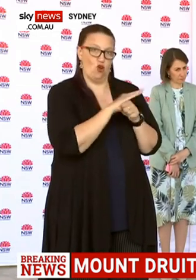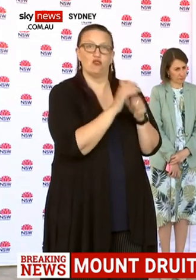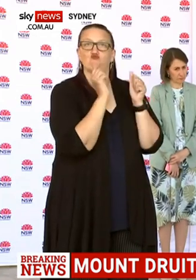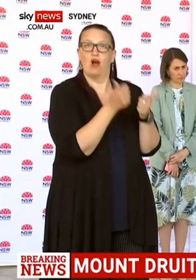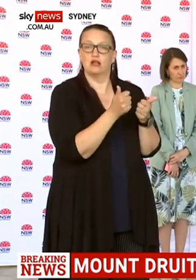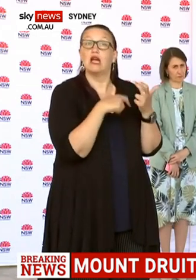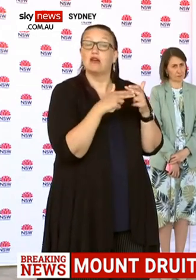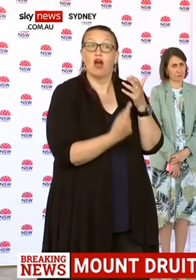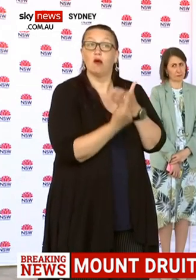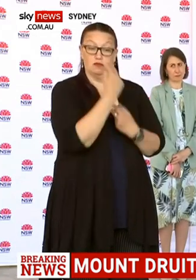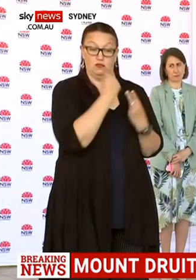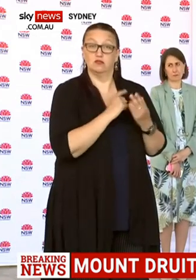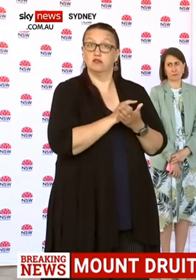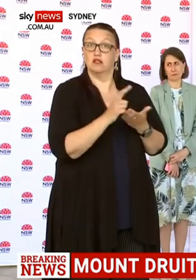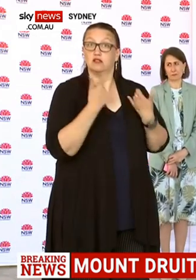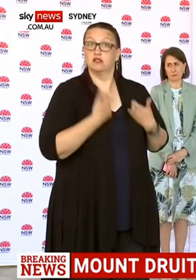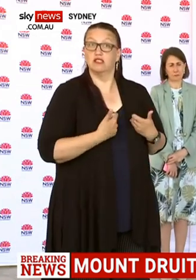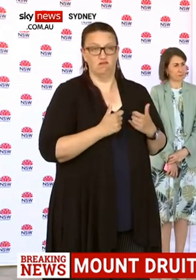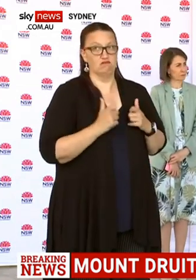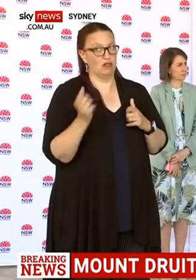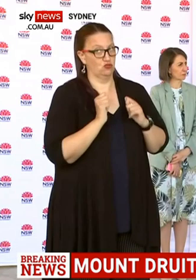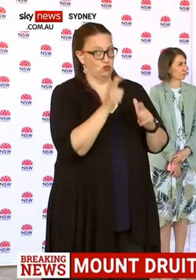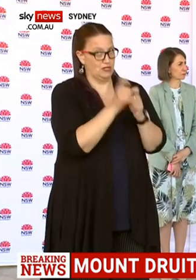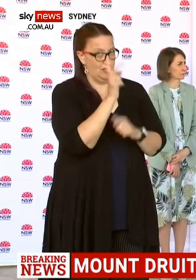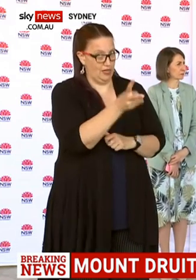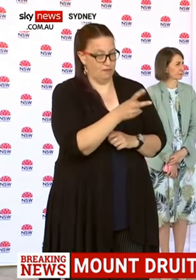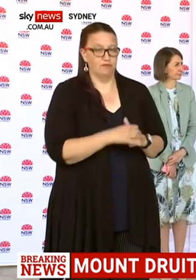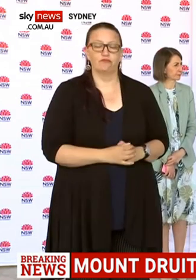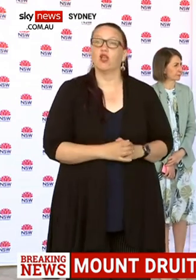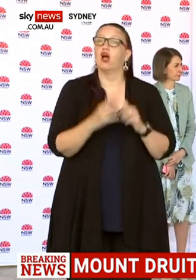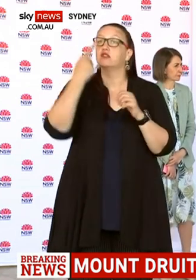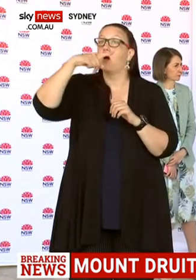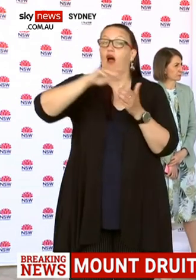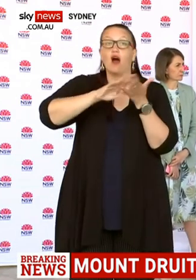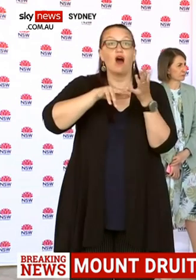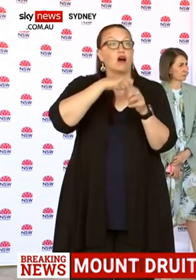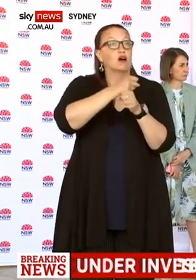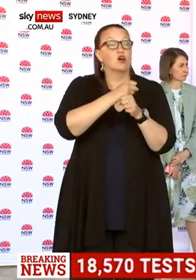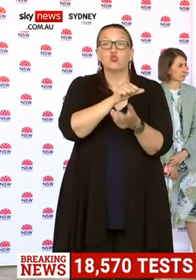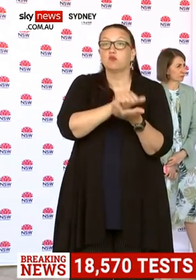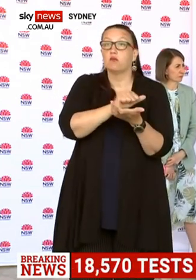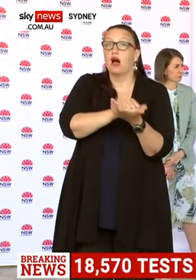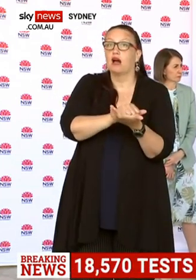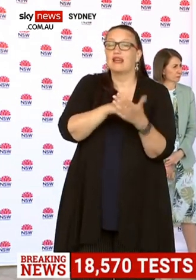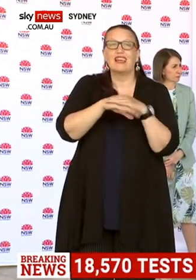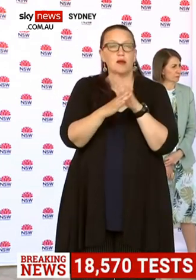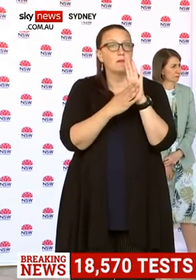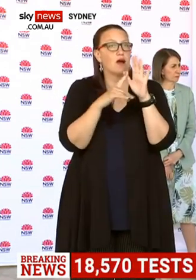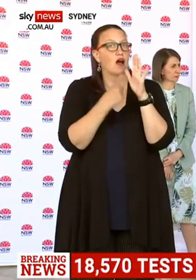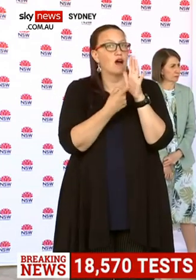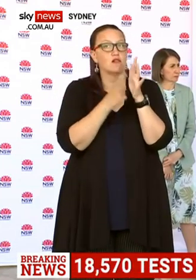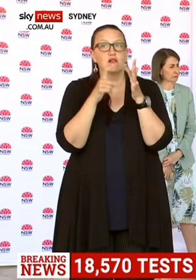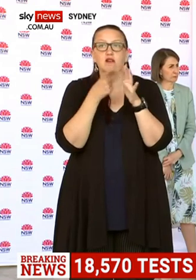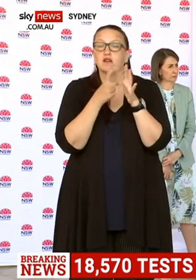tested again. The Tai Hung Supermarket on 307 to 309 Illawarra Road, Marrickville,